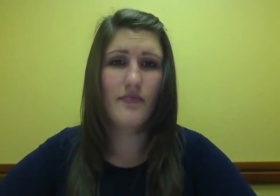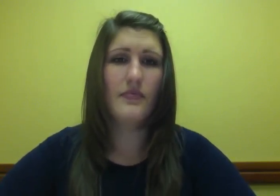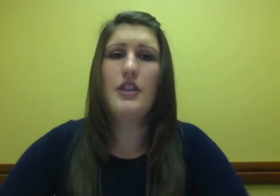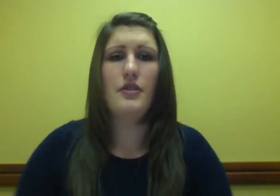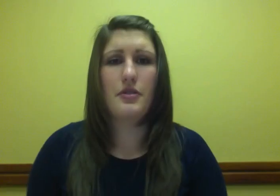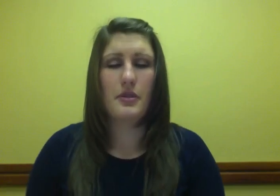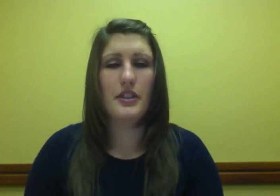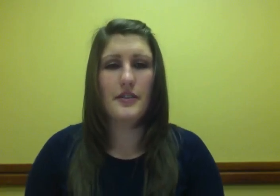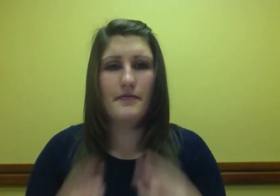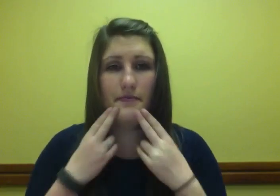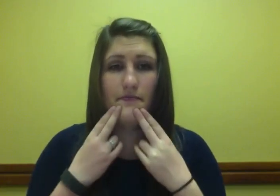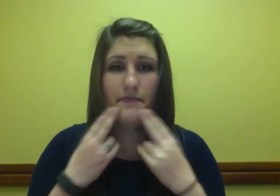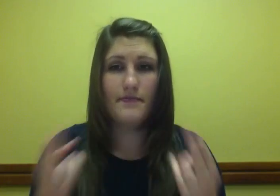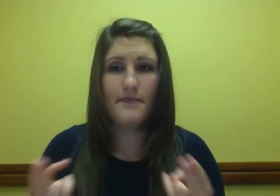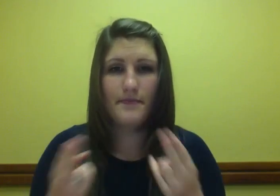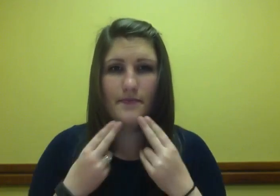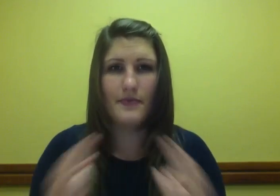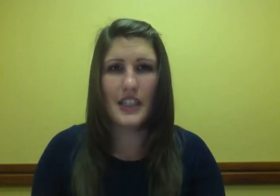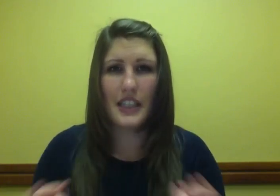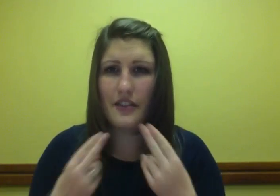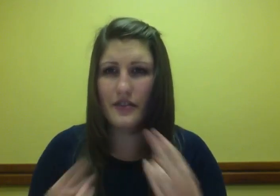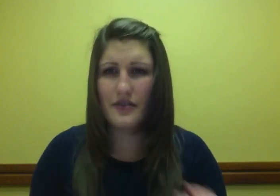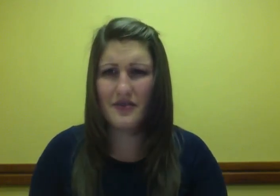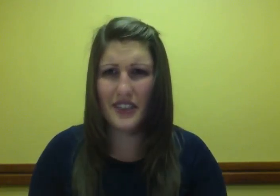The Jewish warrior. Naive, right?